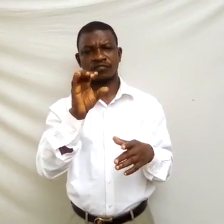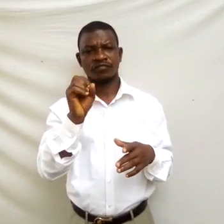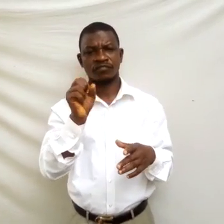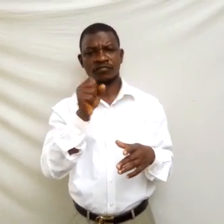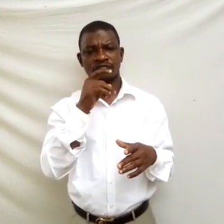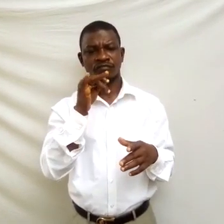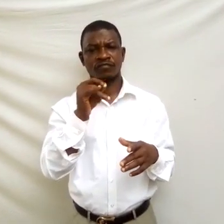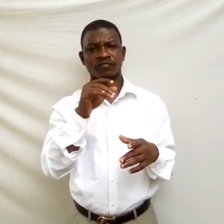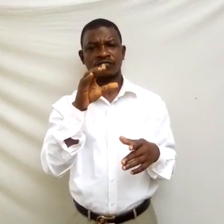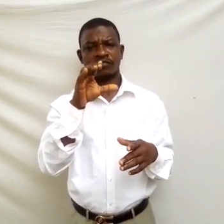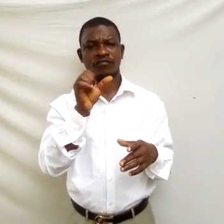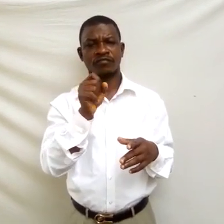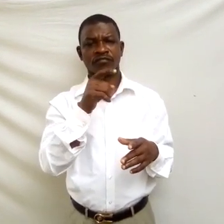ax plus c.